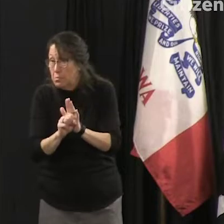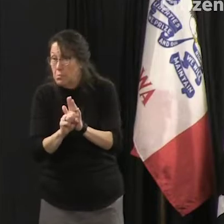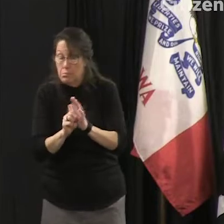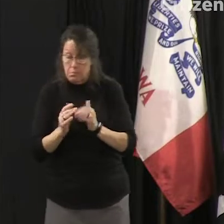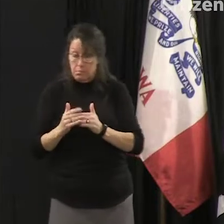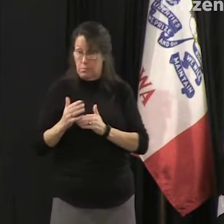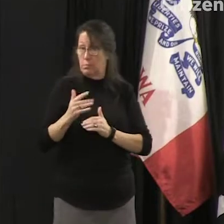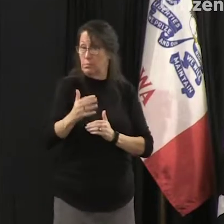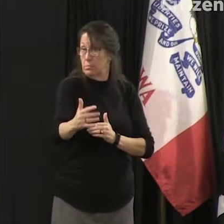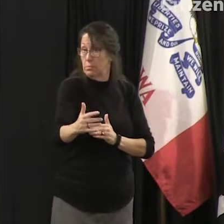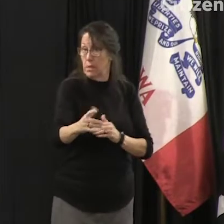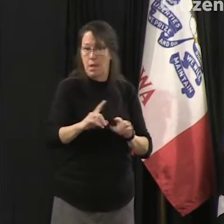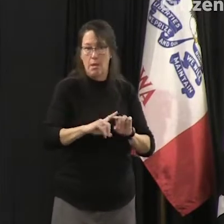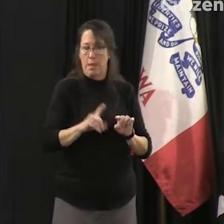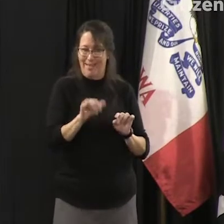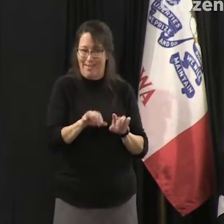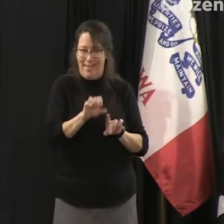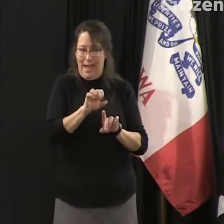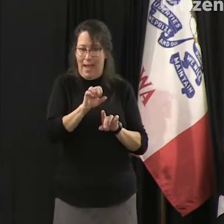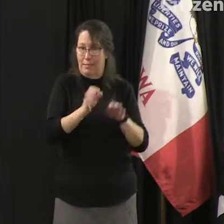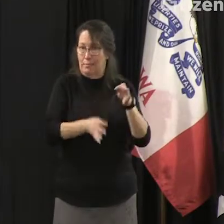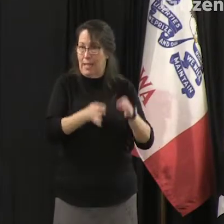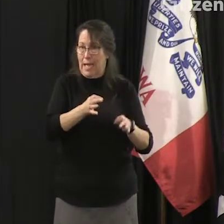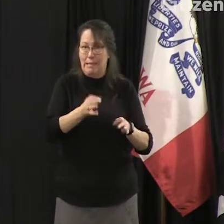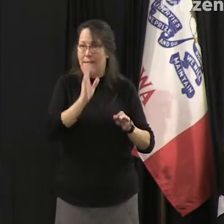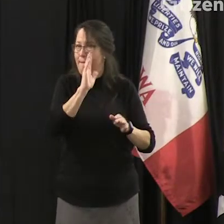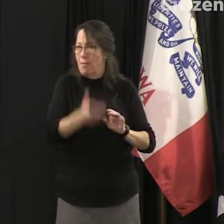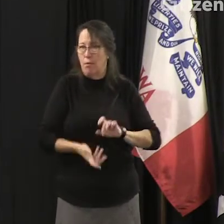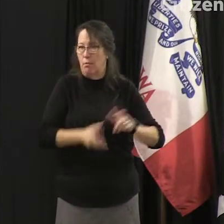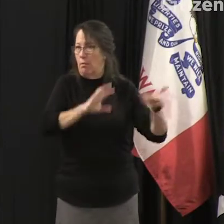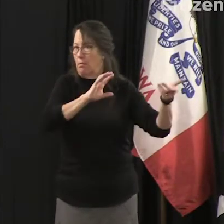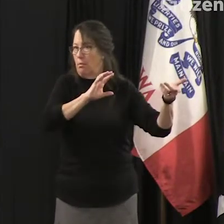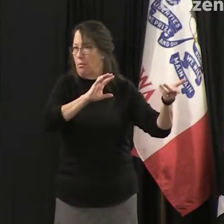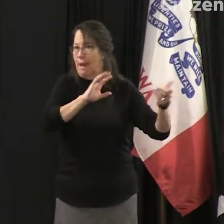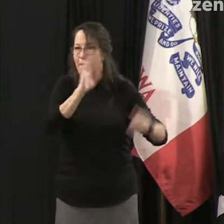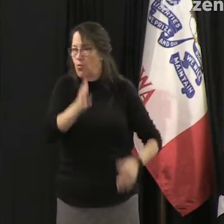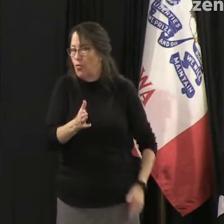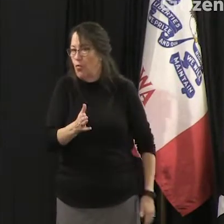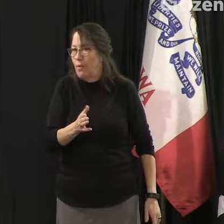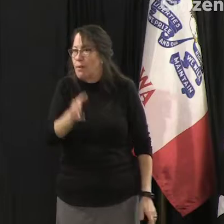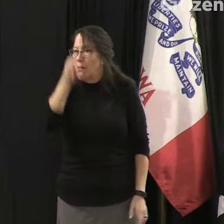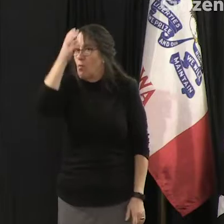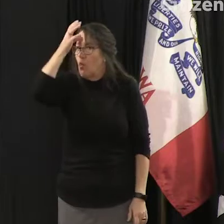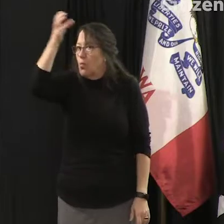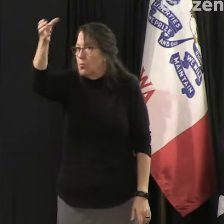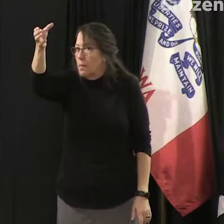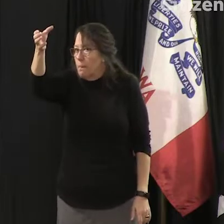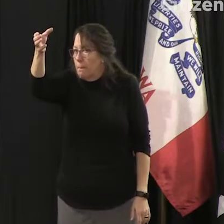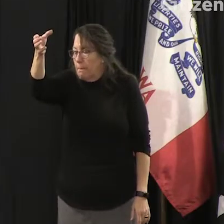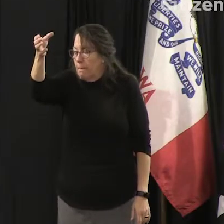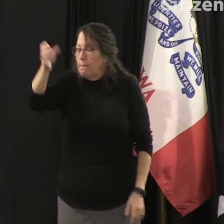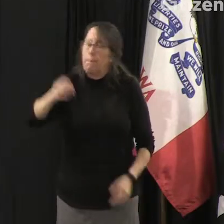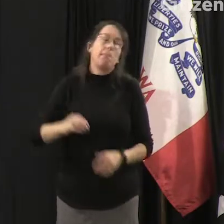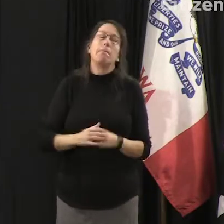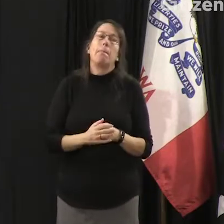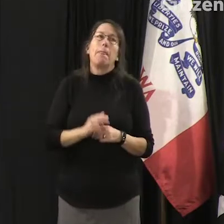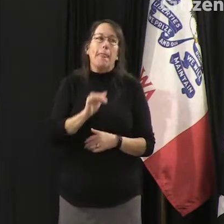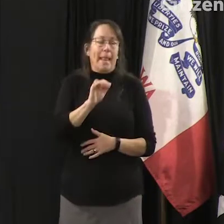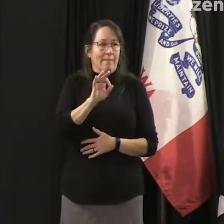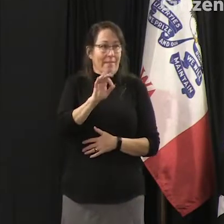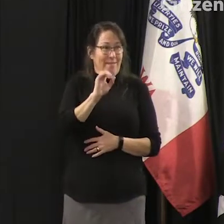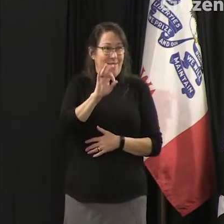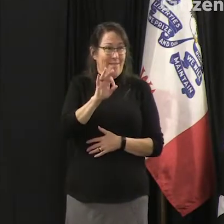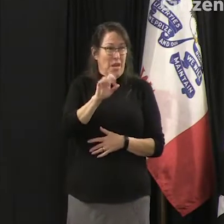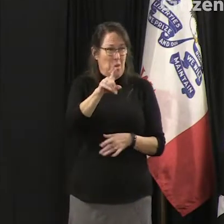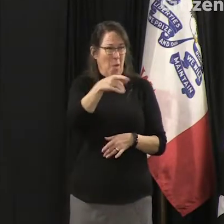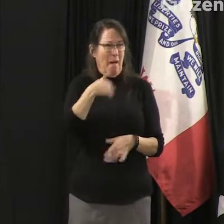moved ahead on it, but that case itself has never been overturned. Again, it's that idea that somehow if you